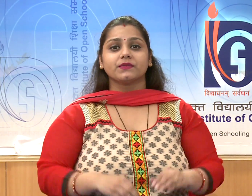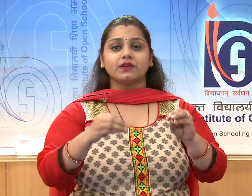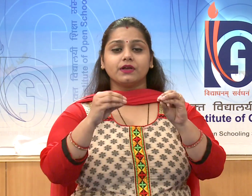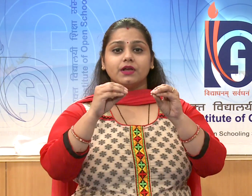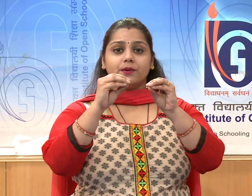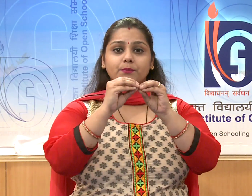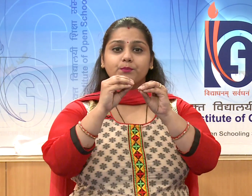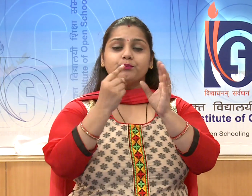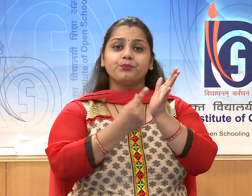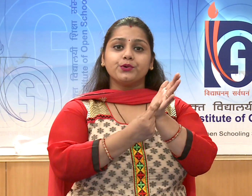Bioparis and